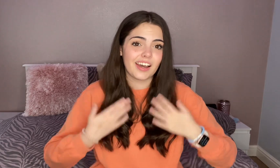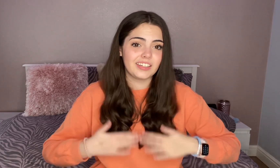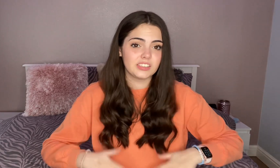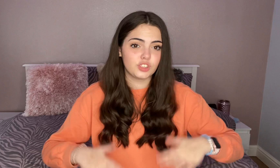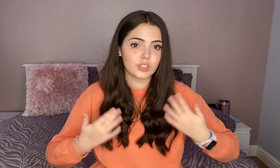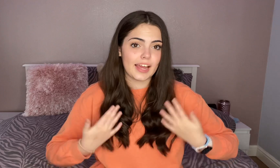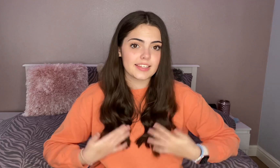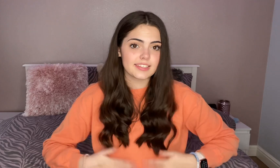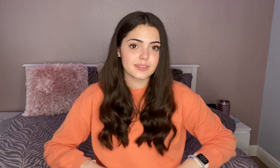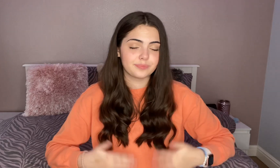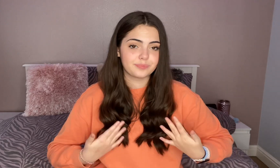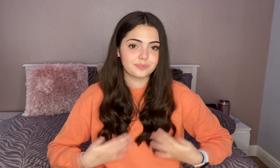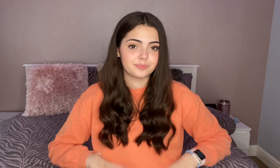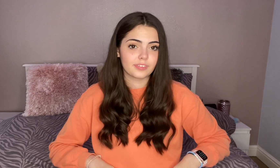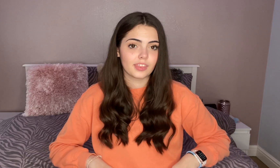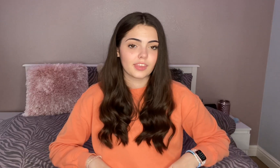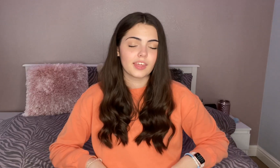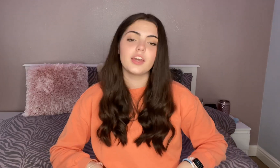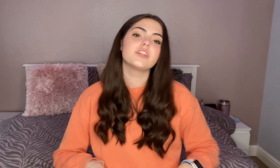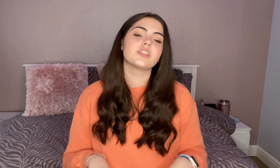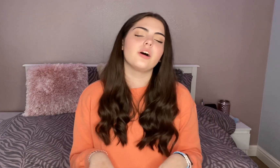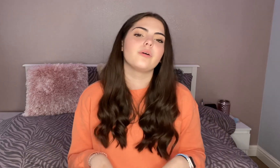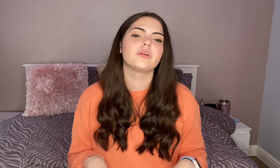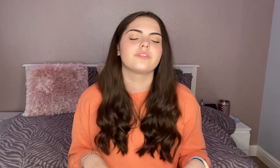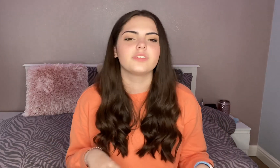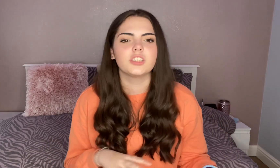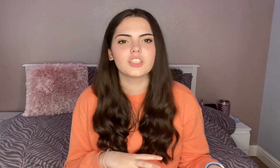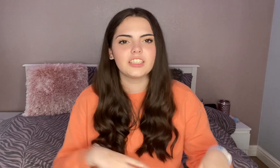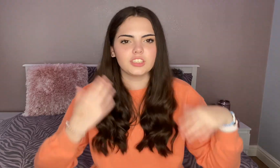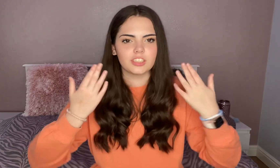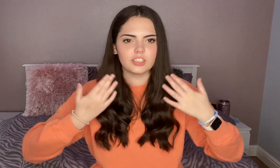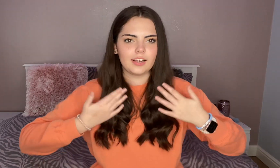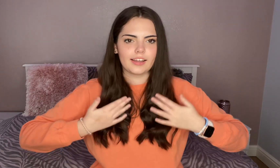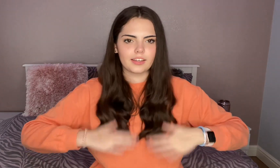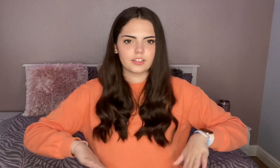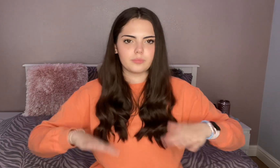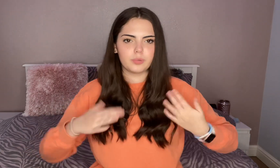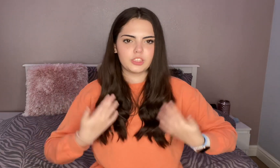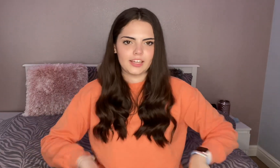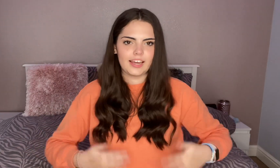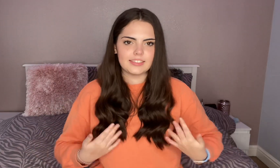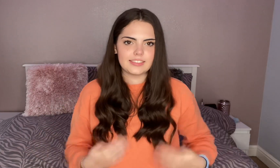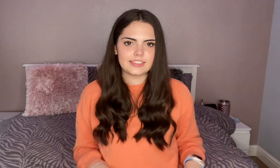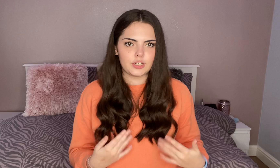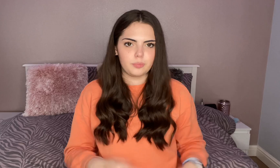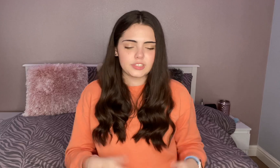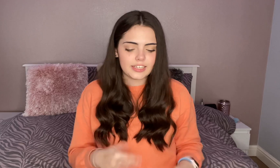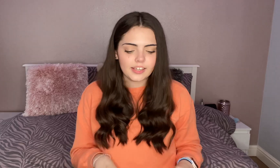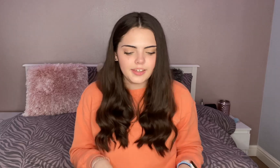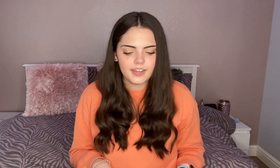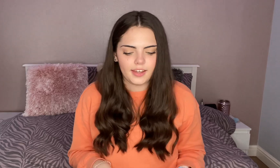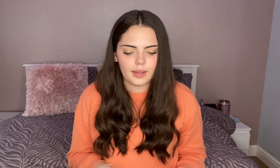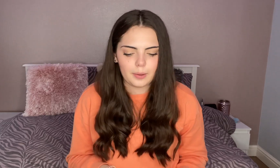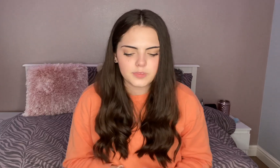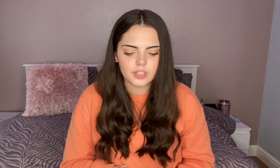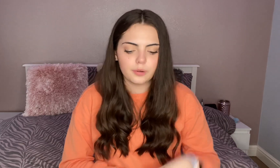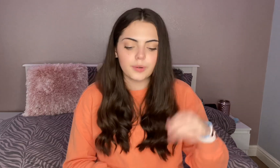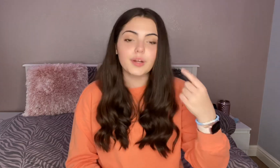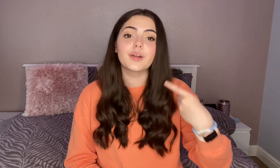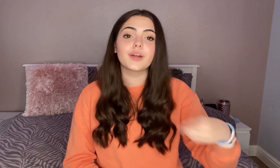kind of dress. So for a dress, you're just going to do like brushing your hands down your body. So